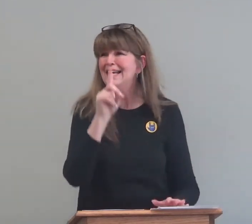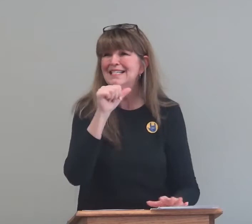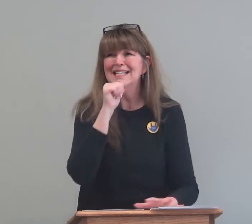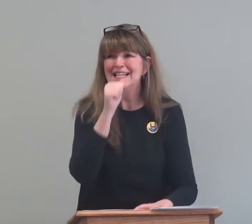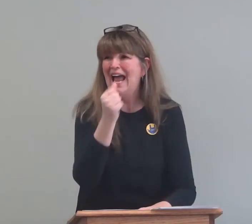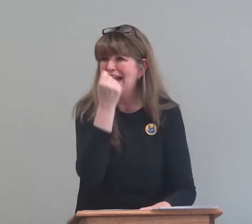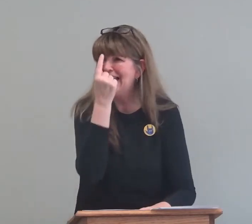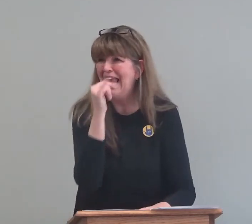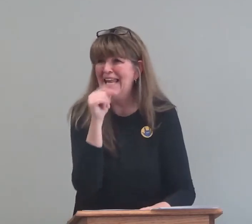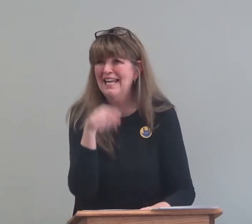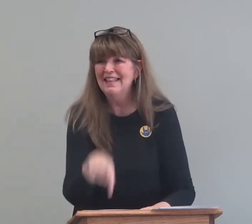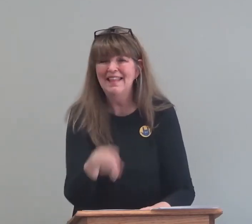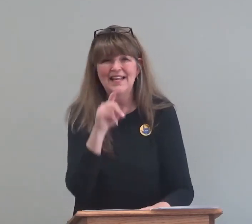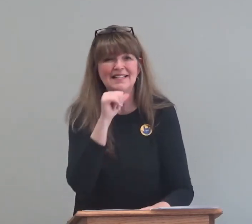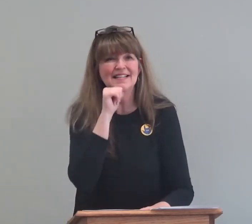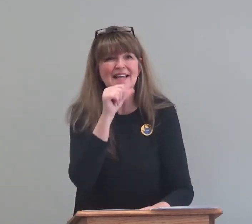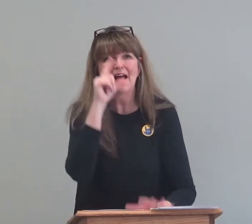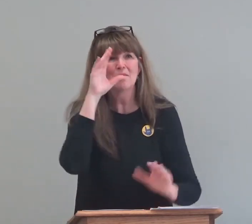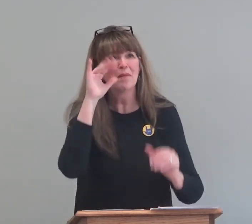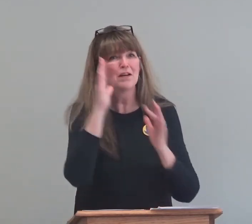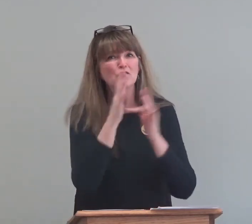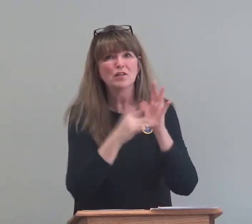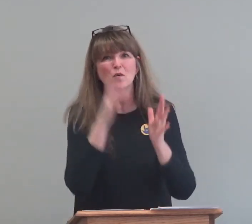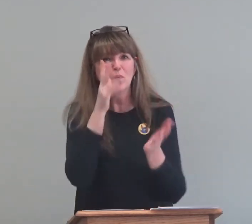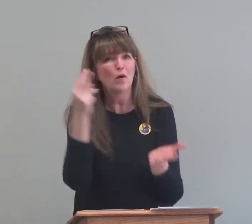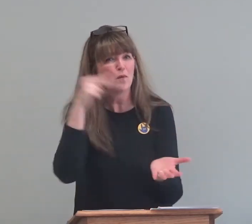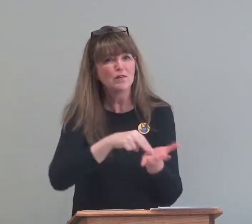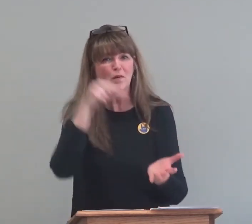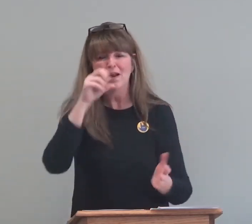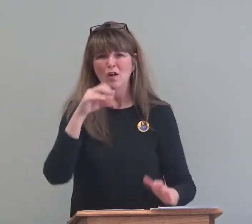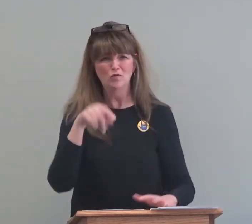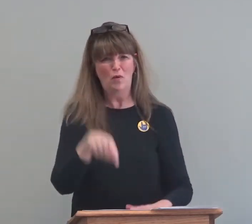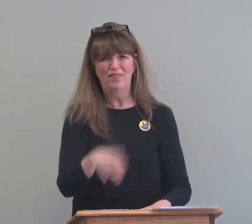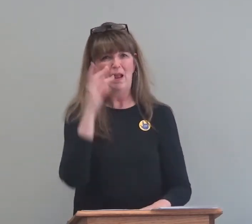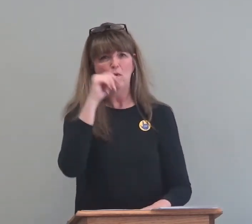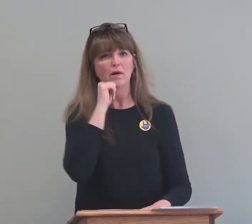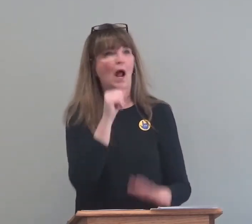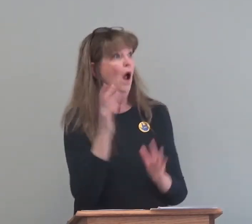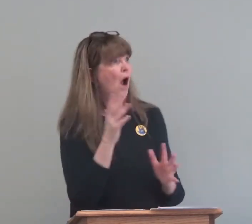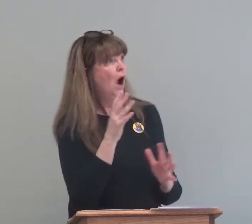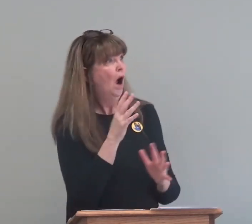get them and were going to be crucifying them as well. They didn't expect Jesus to